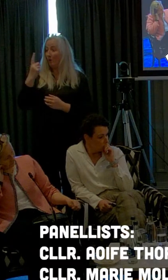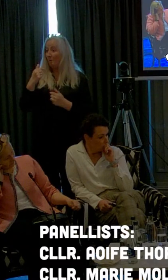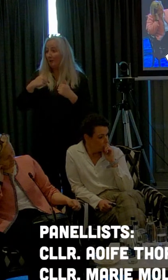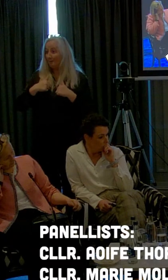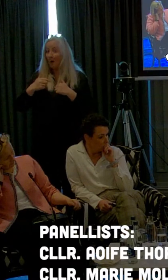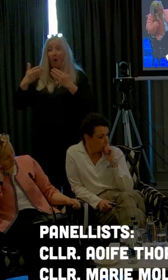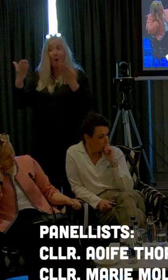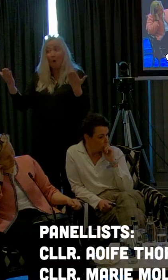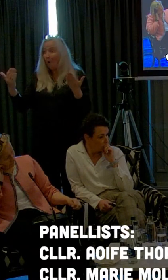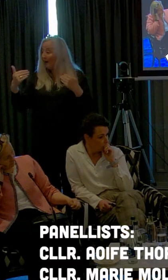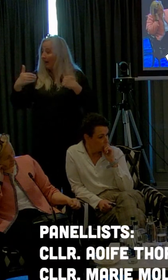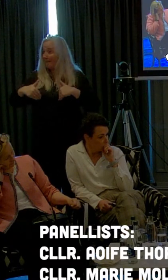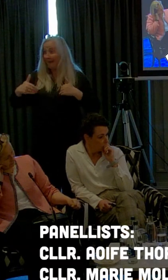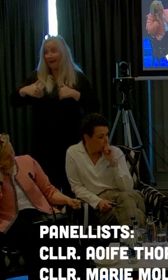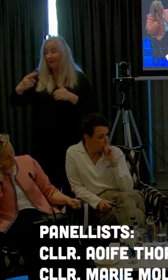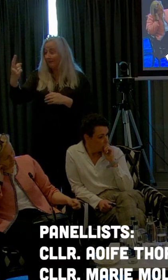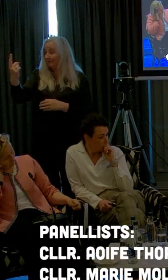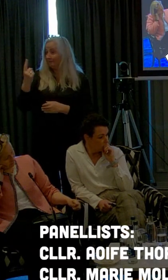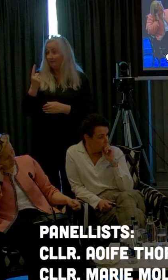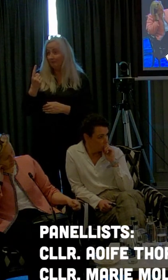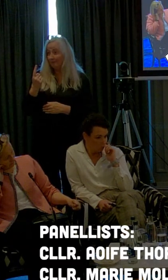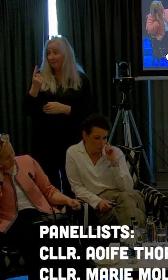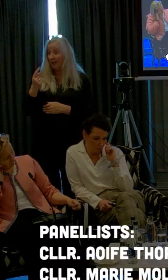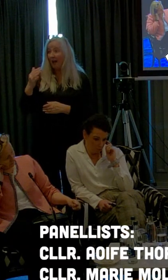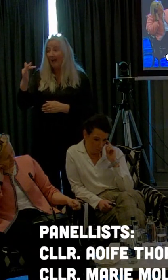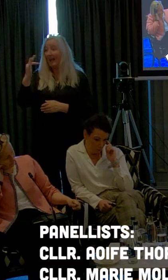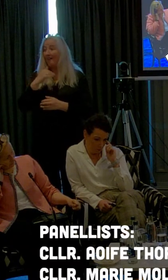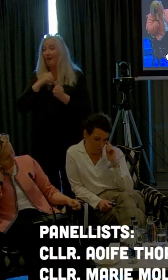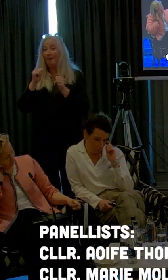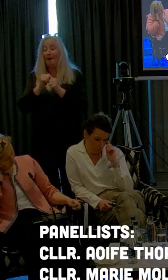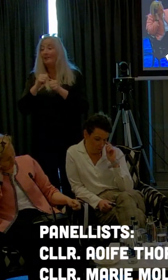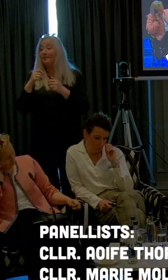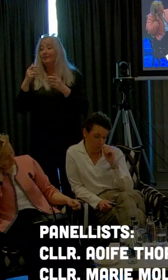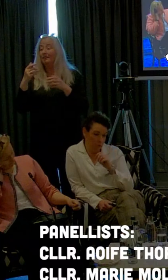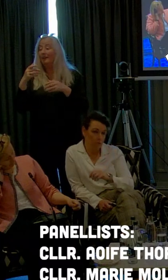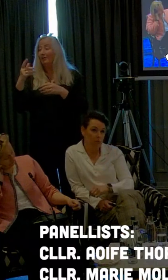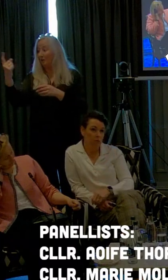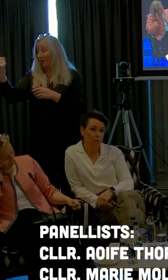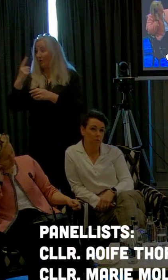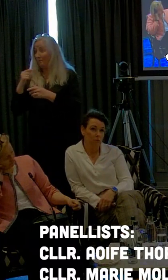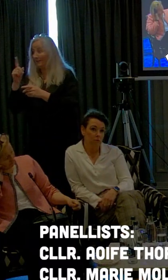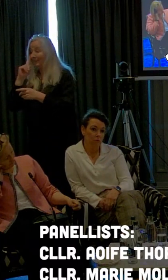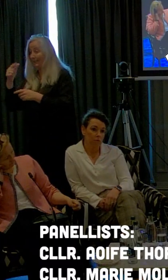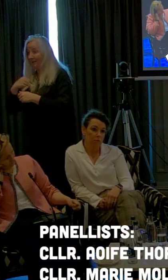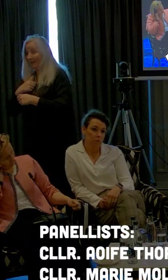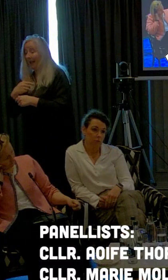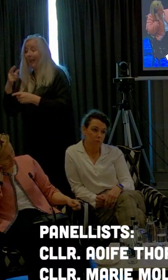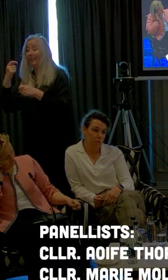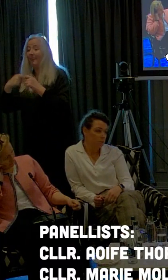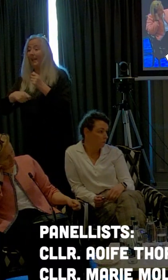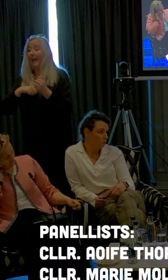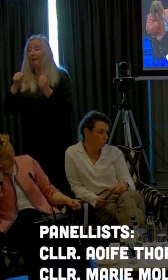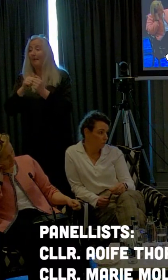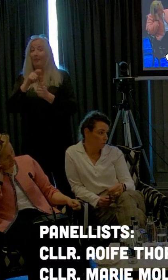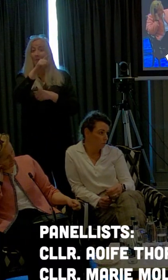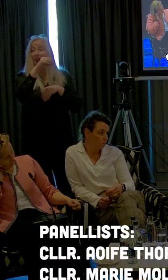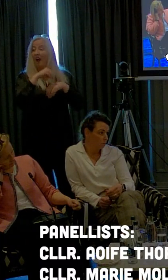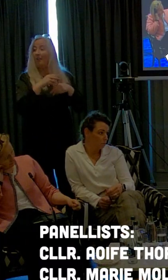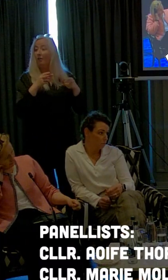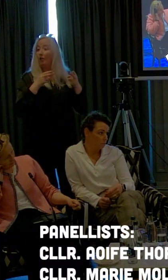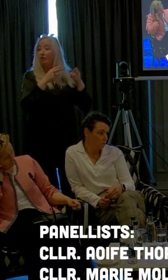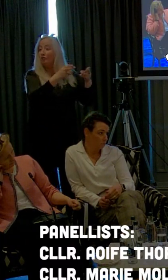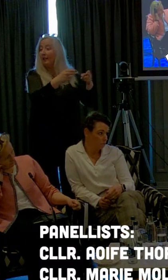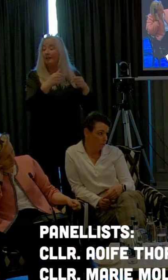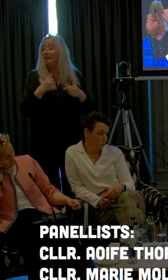man, and I went outside on the street and I met that husband or wife of that person, I wouldn't even say,